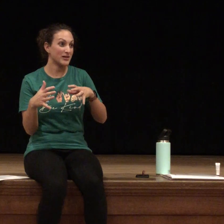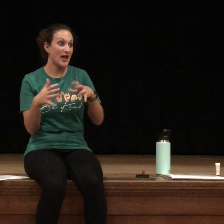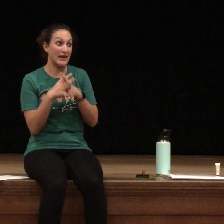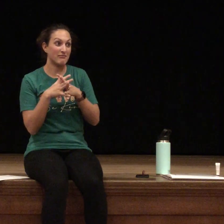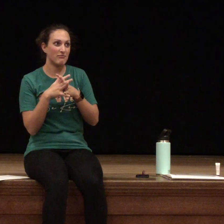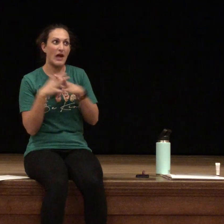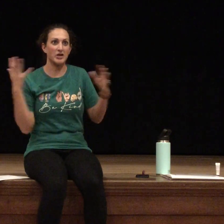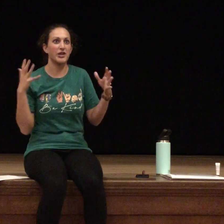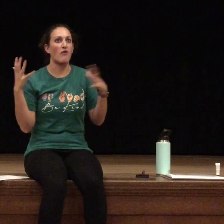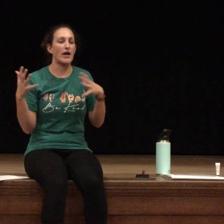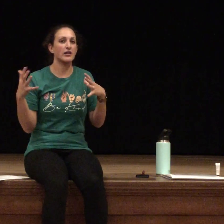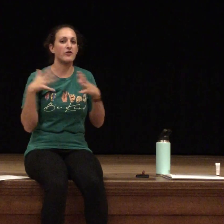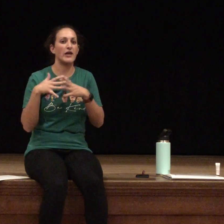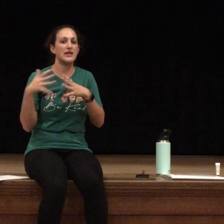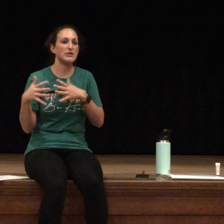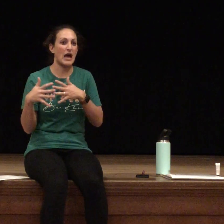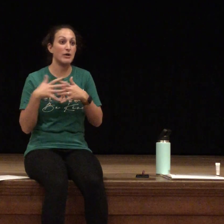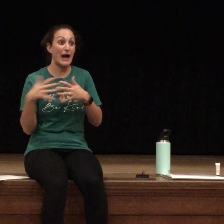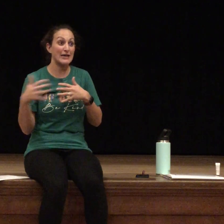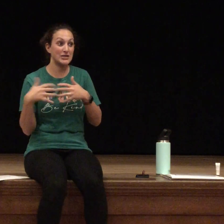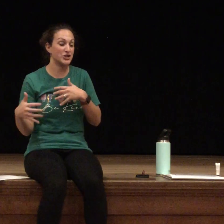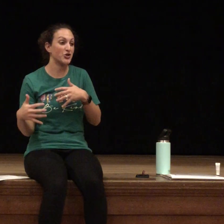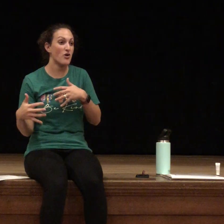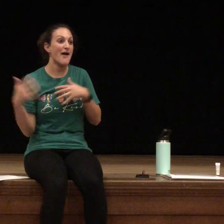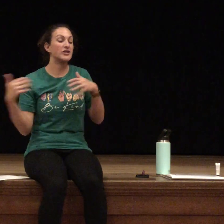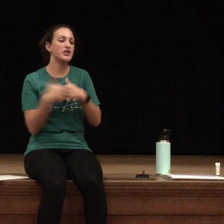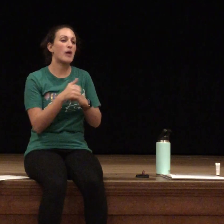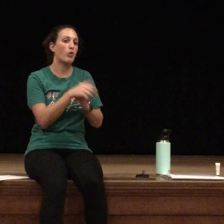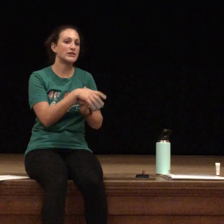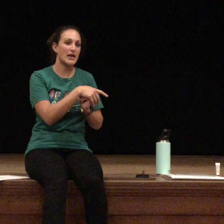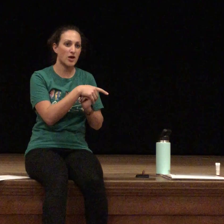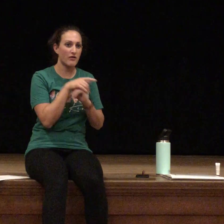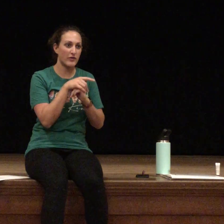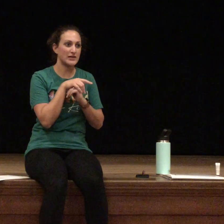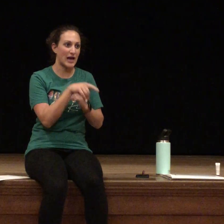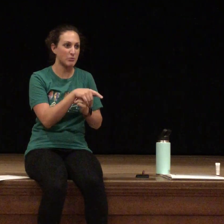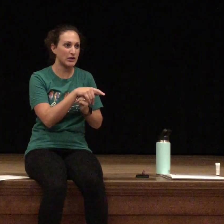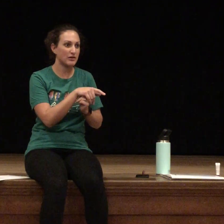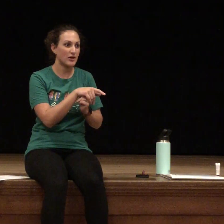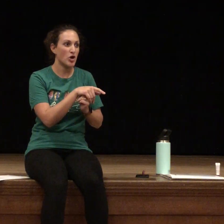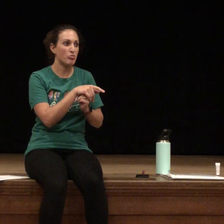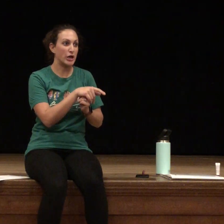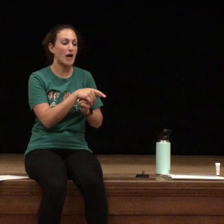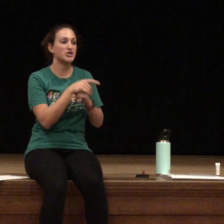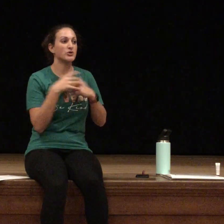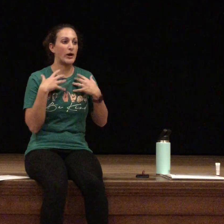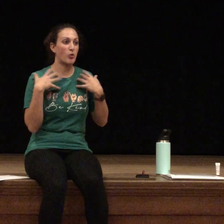and actually, ironically, for that same assignment, I did too, and she got points taken off for that assignment because she was wearing white